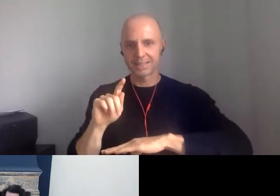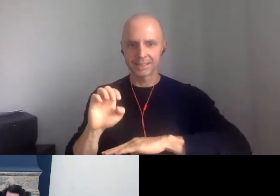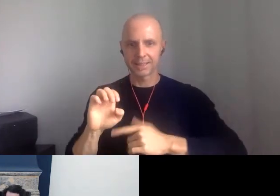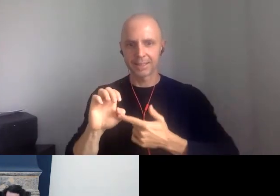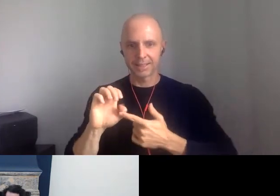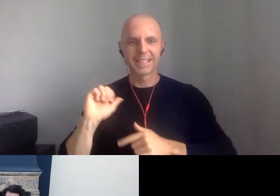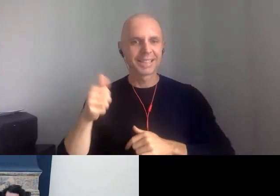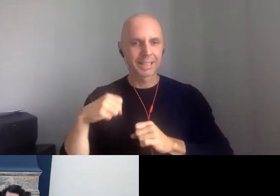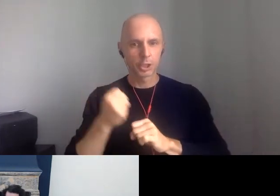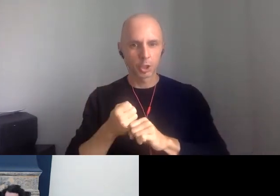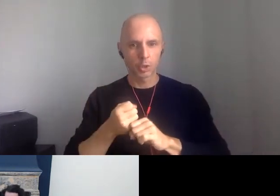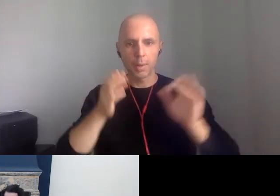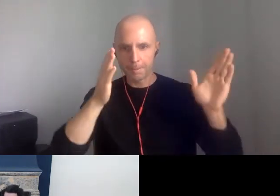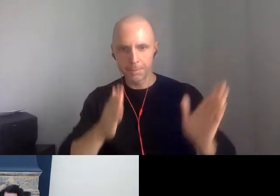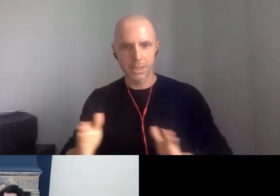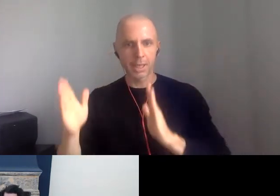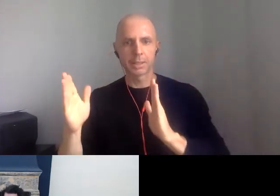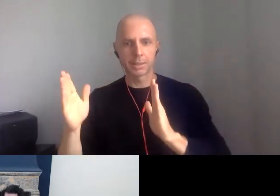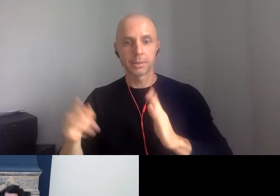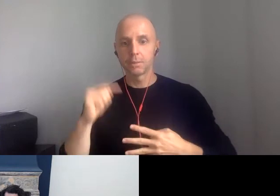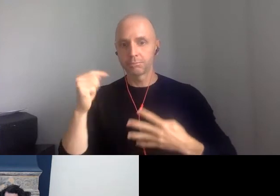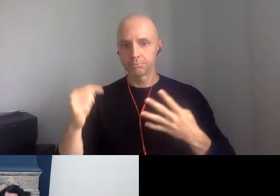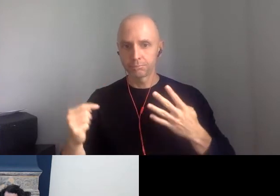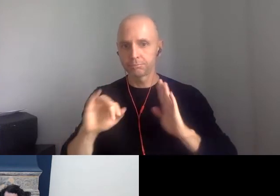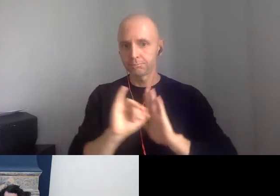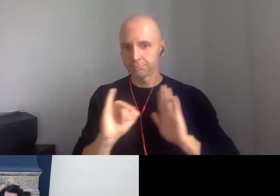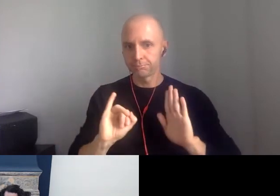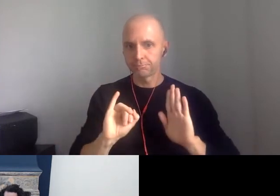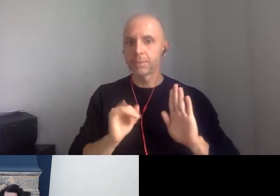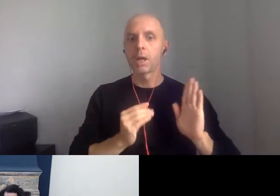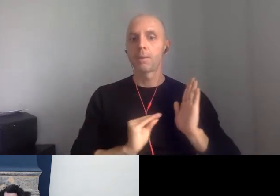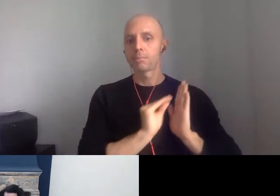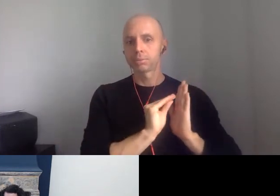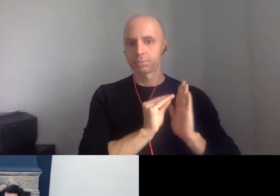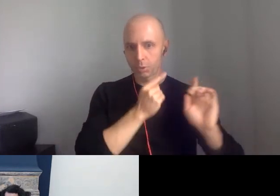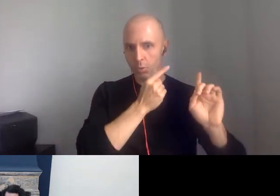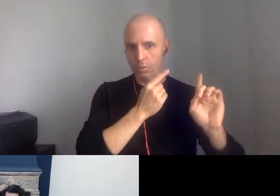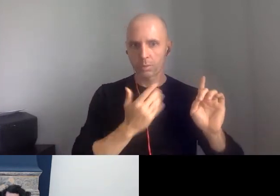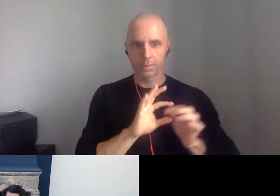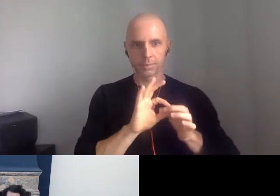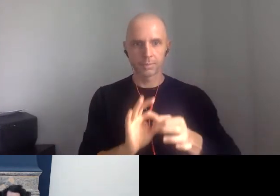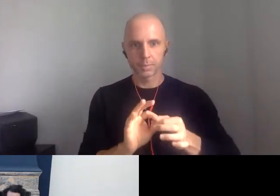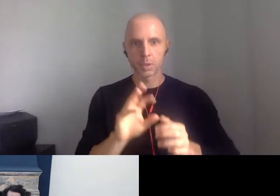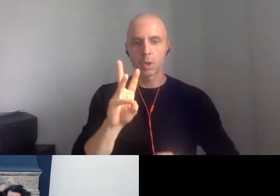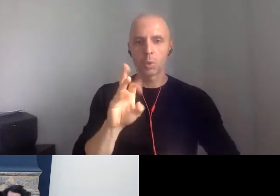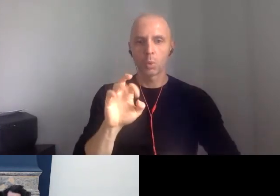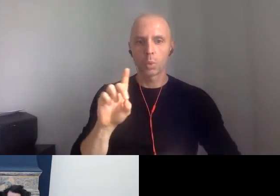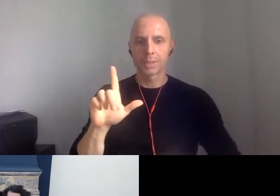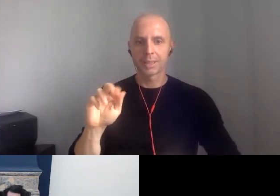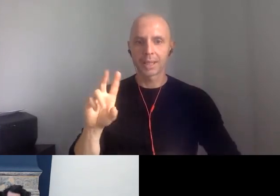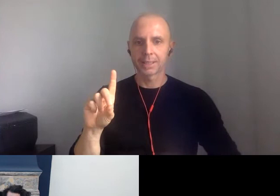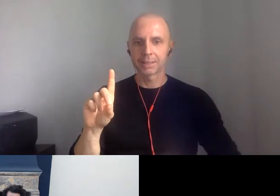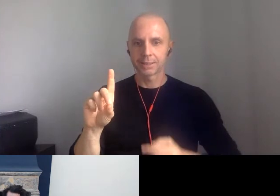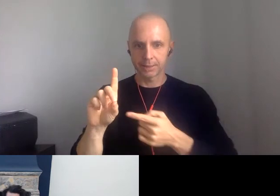many changes. One is woodland restoration. We've been managing the health of the woodlands by removing